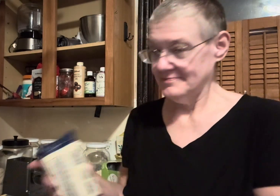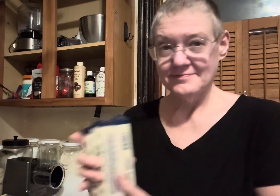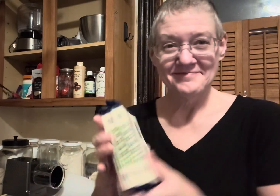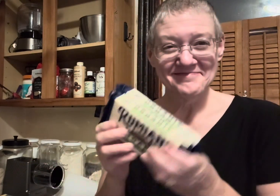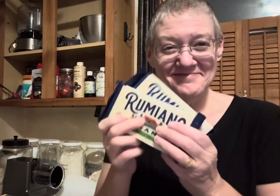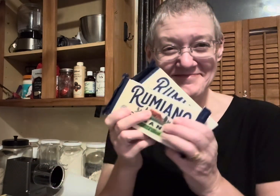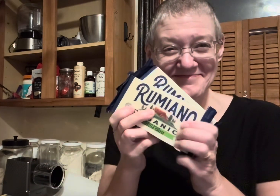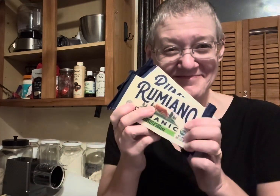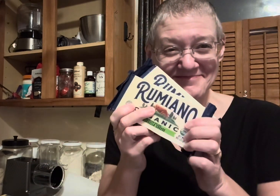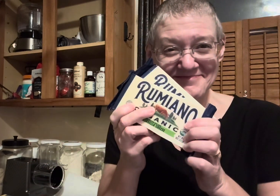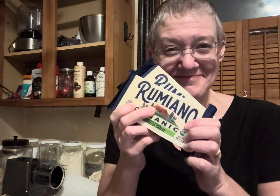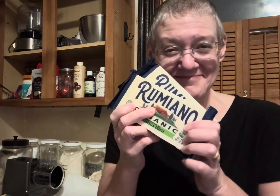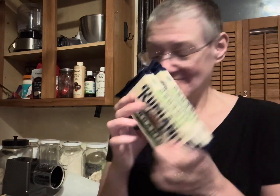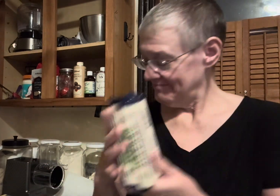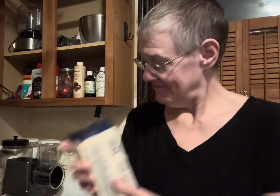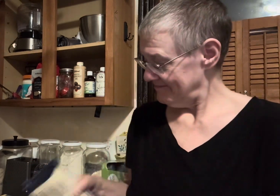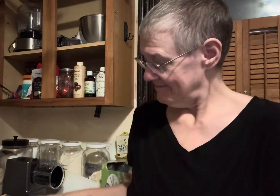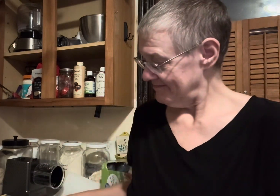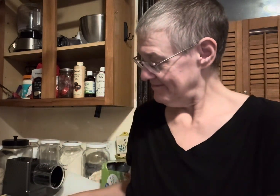types of cheeses today.